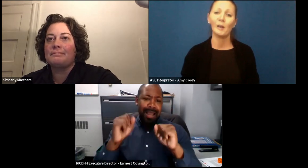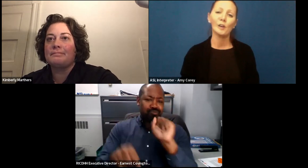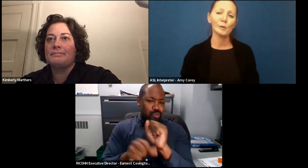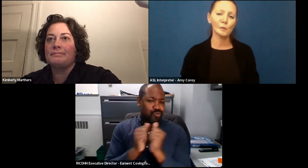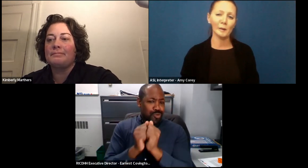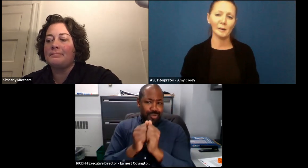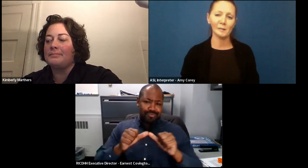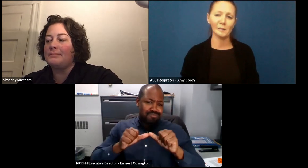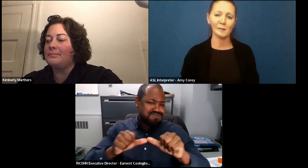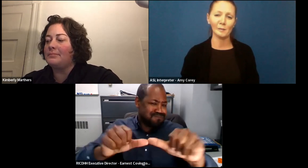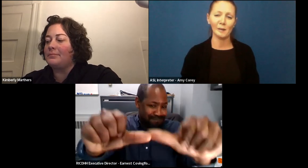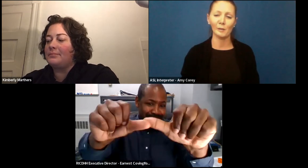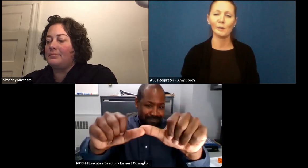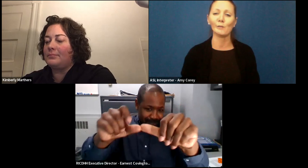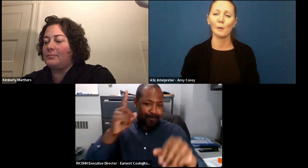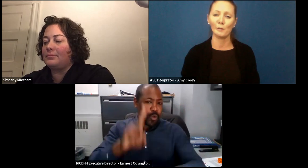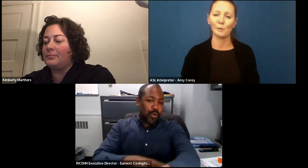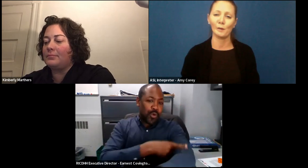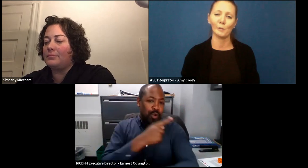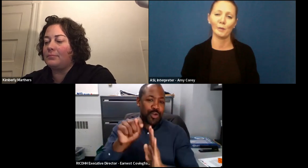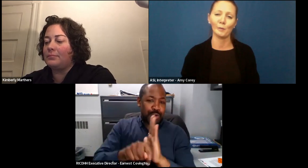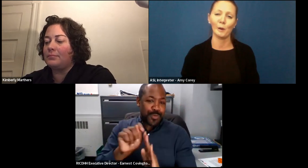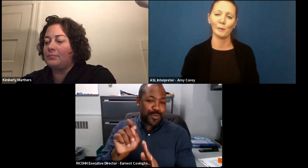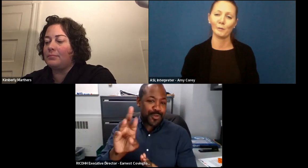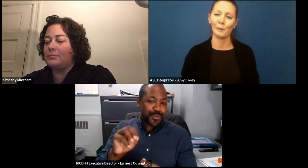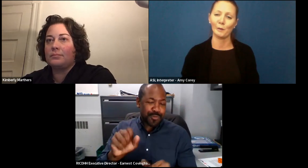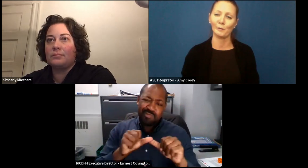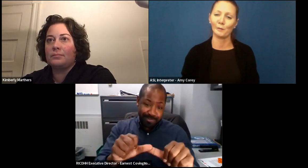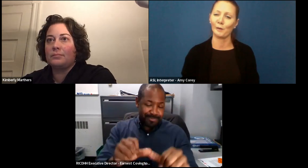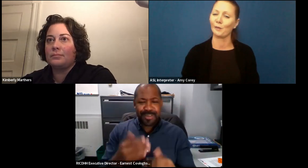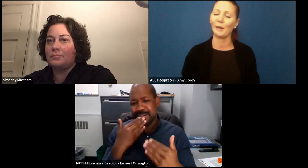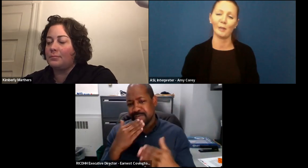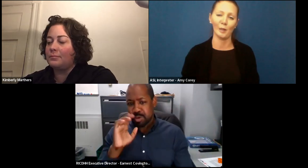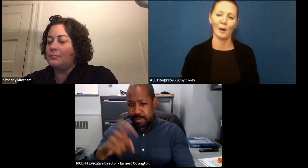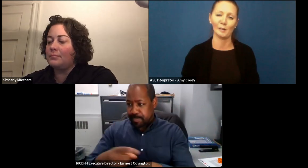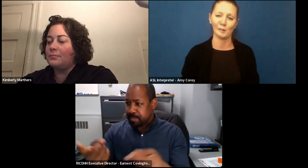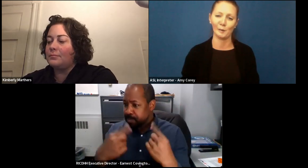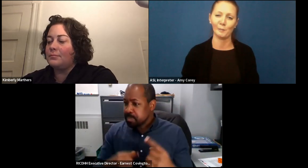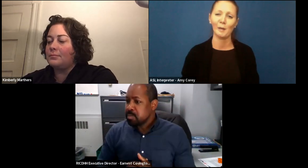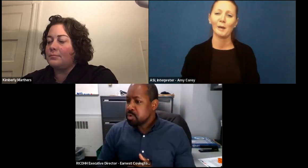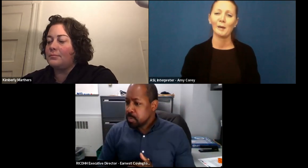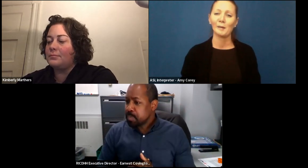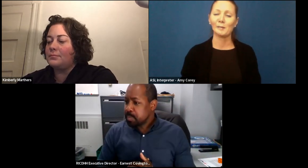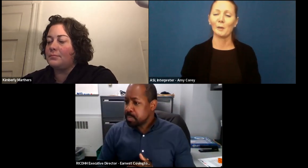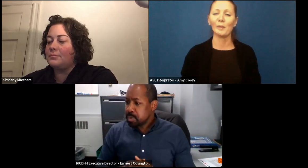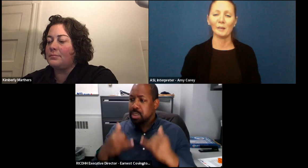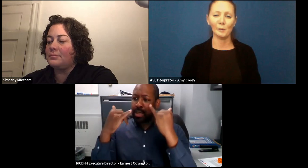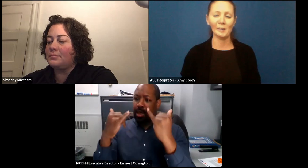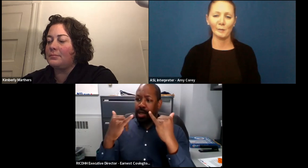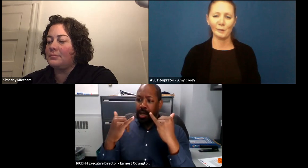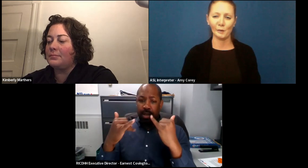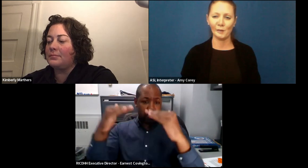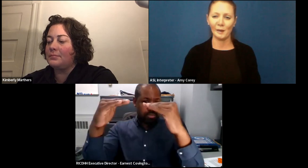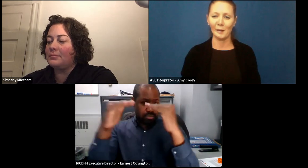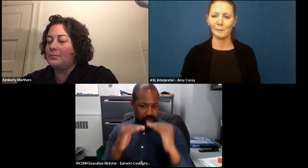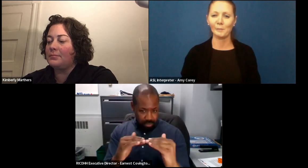appreciate you joining us this evening and looking forward to working with you going forward for the long term. So thank you